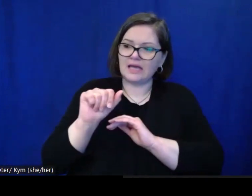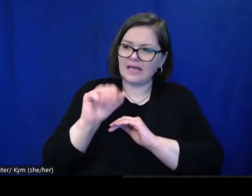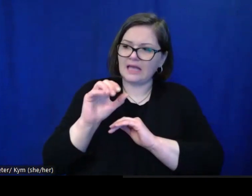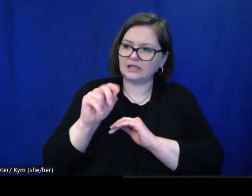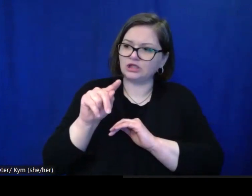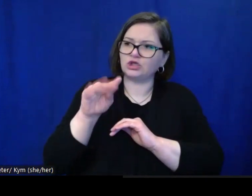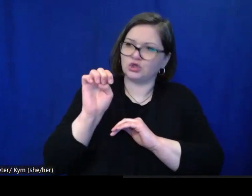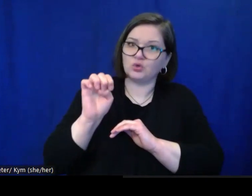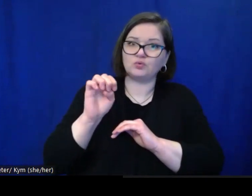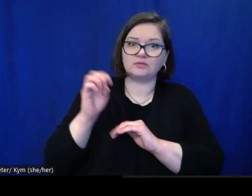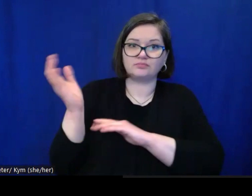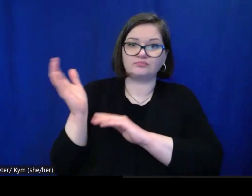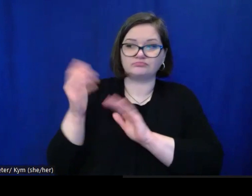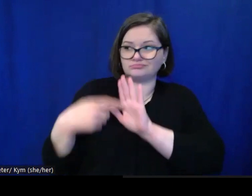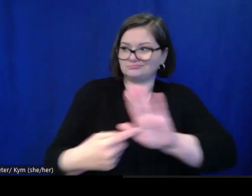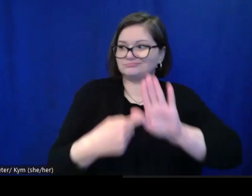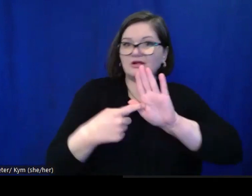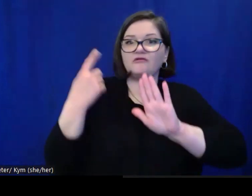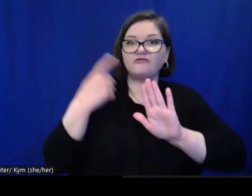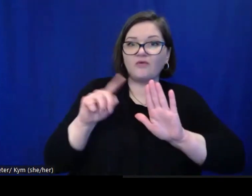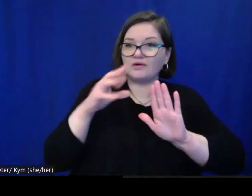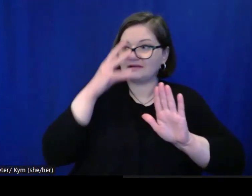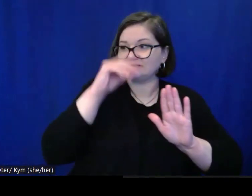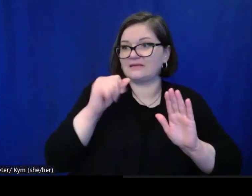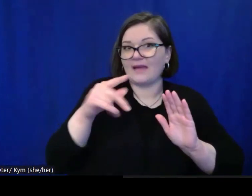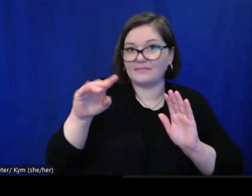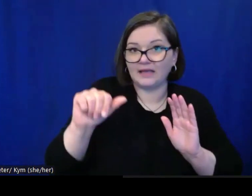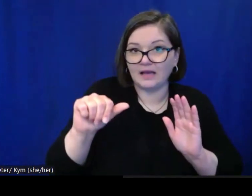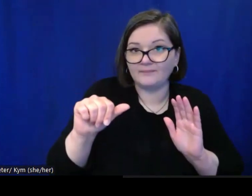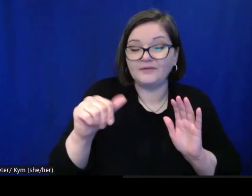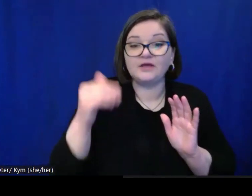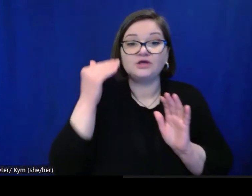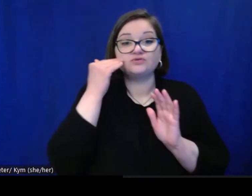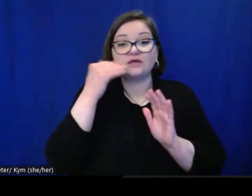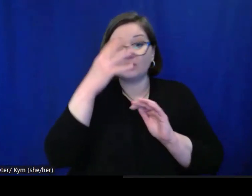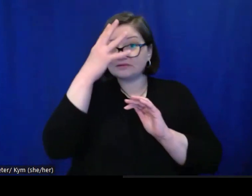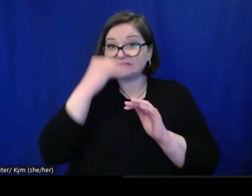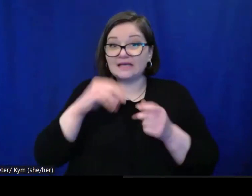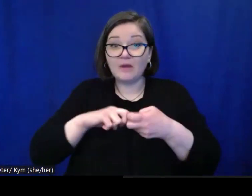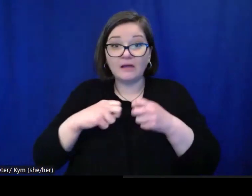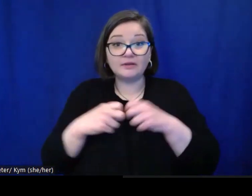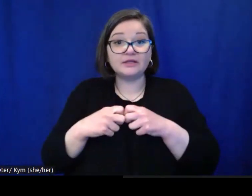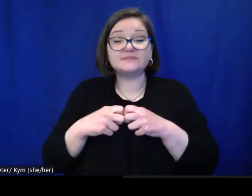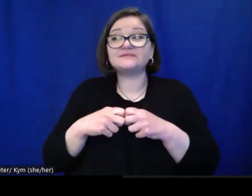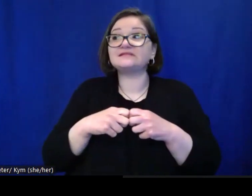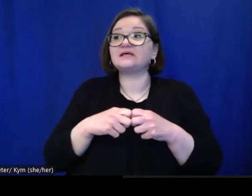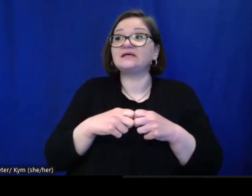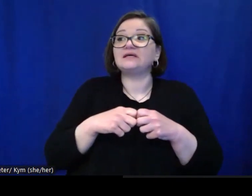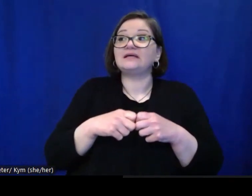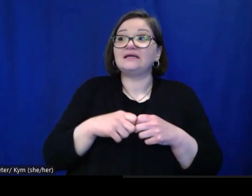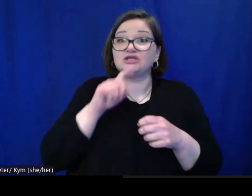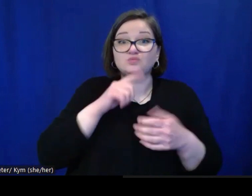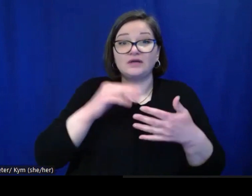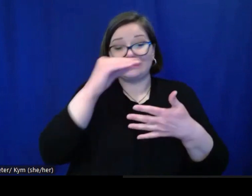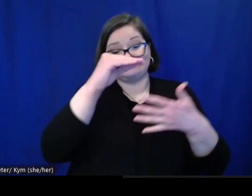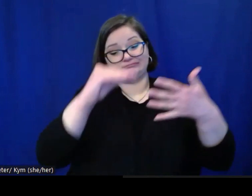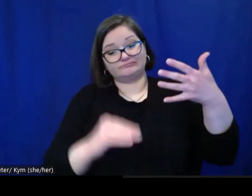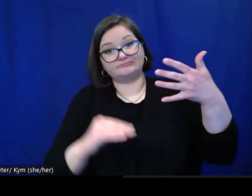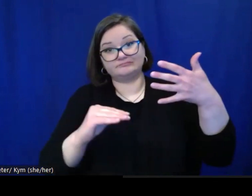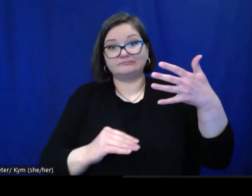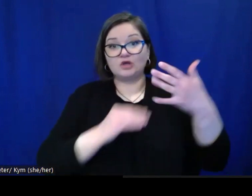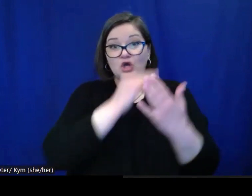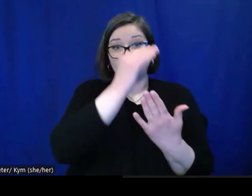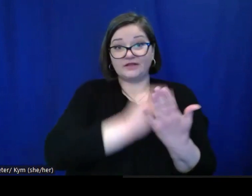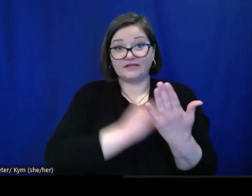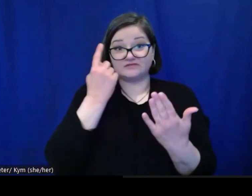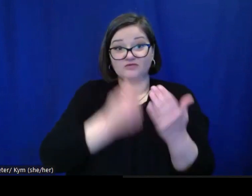presentation. So please, I know sleep disturbance, it goes low down on the list for most clinicians,